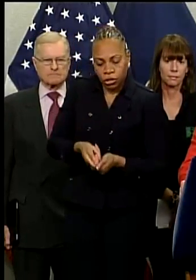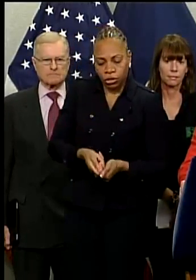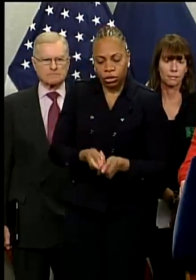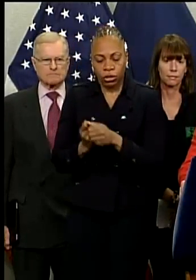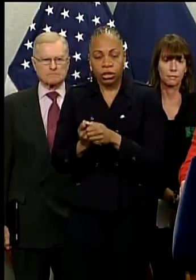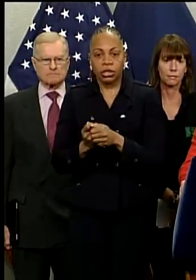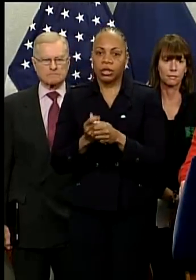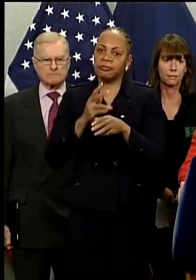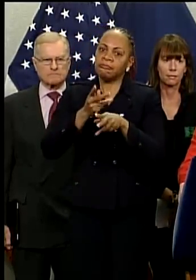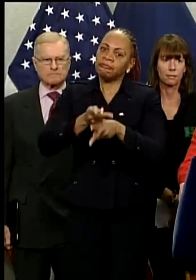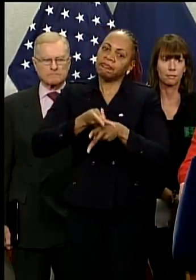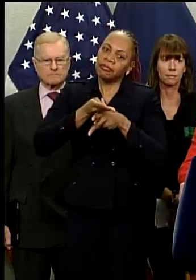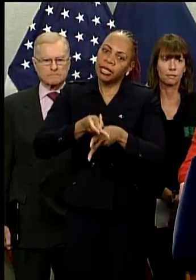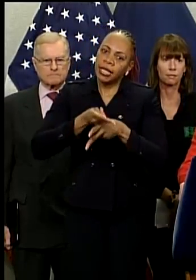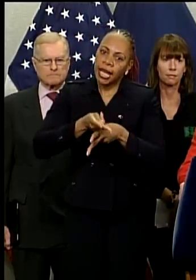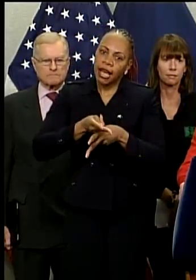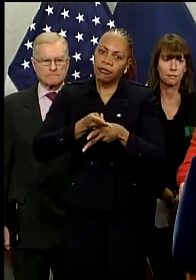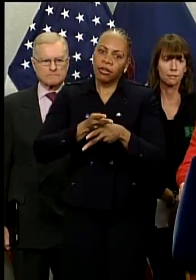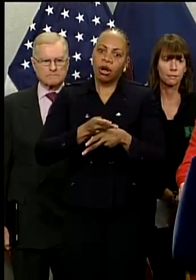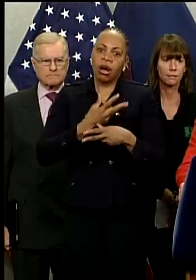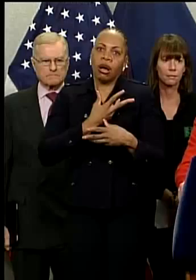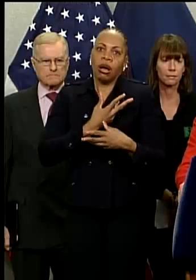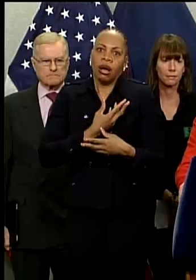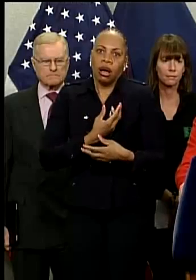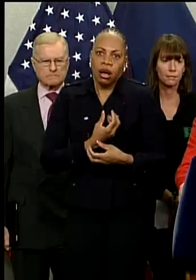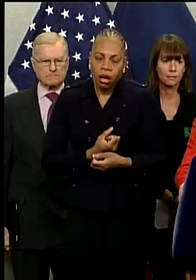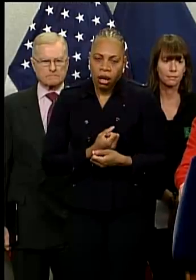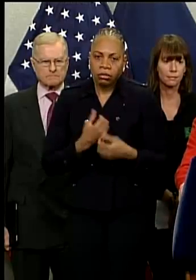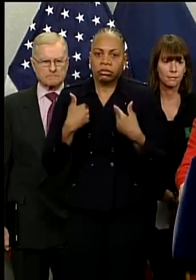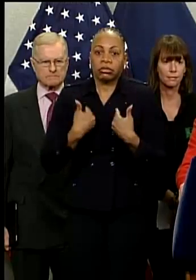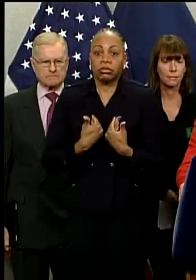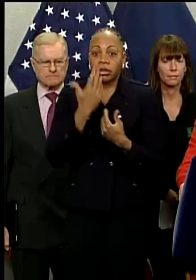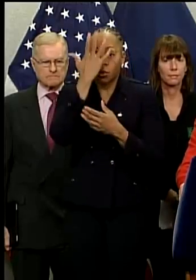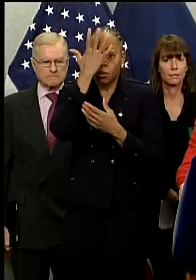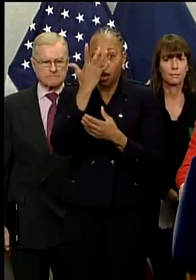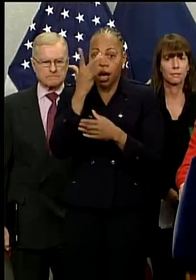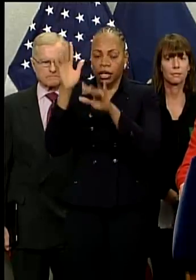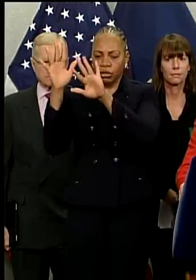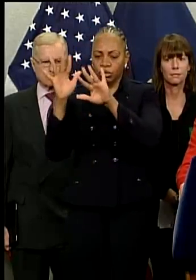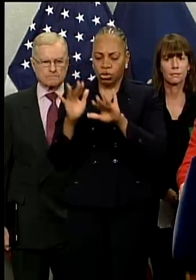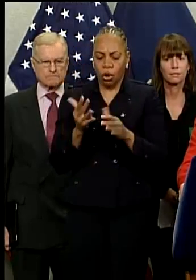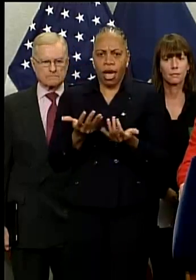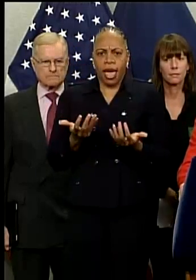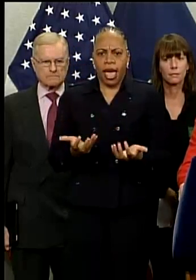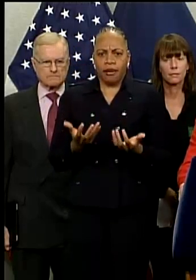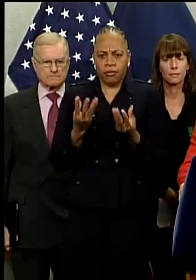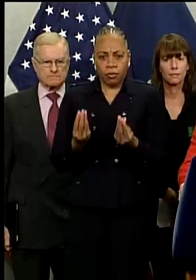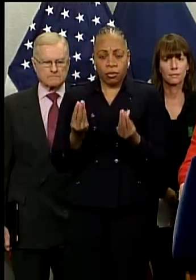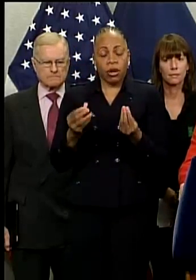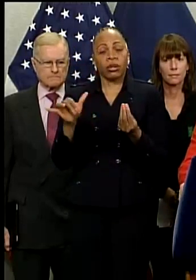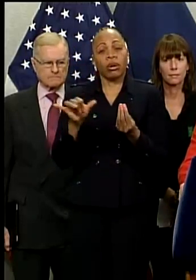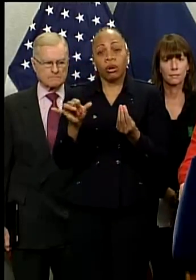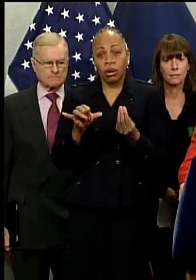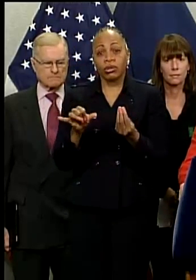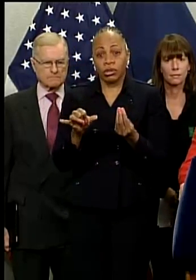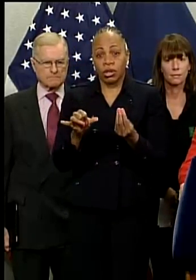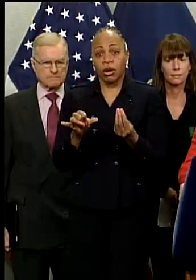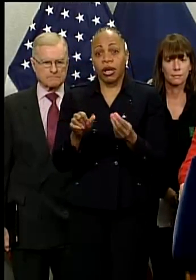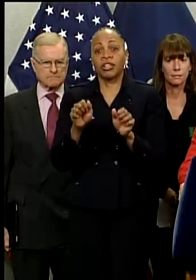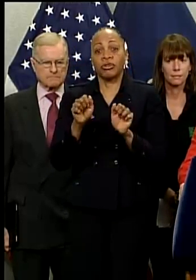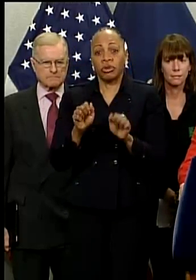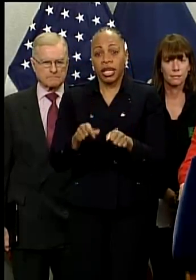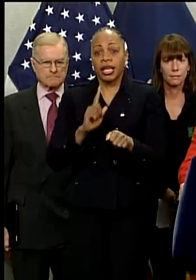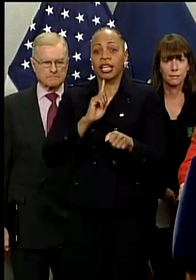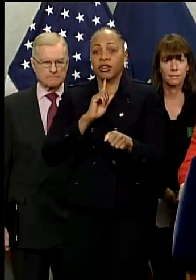Don't overexert yourself with that task. The snow can be very heavy snow, very wet snow, and you really can